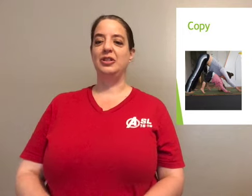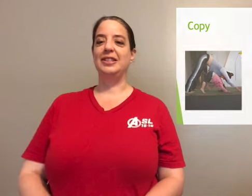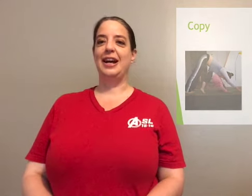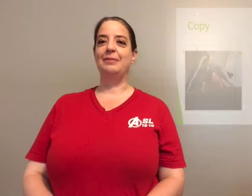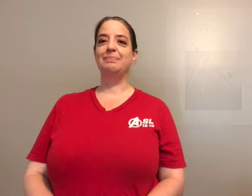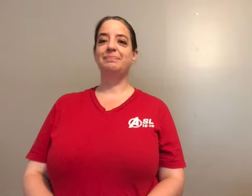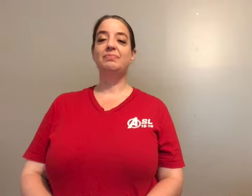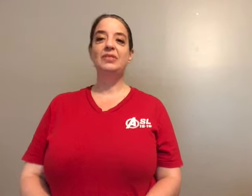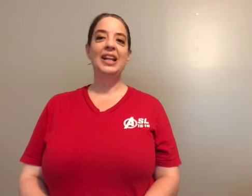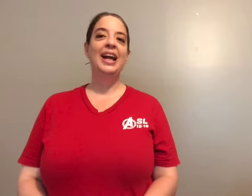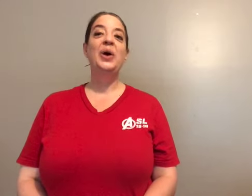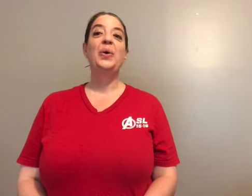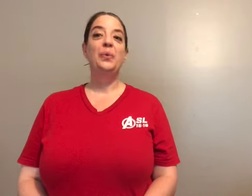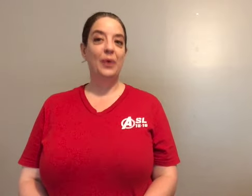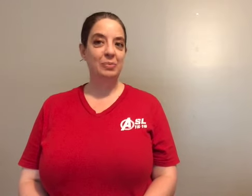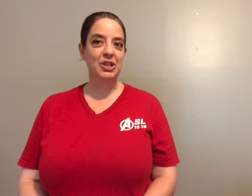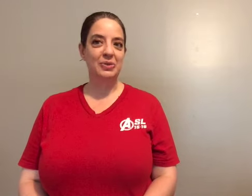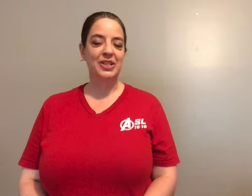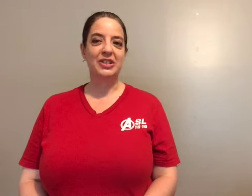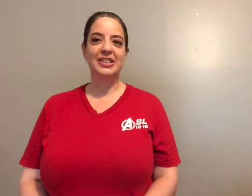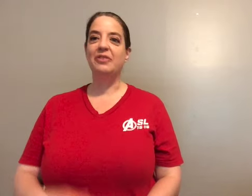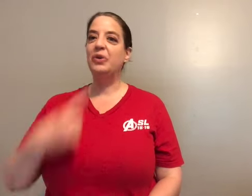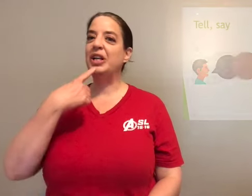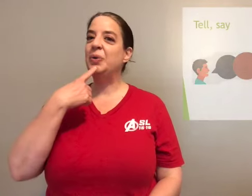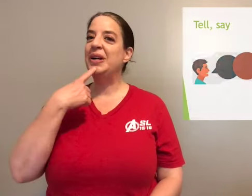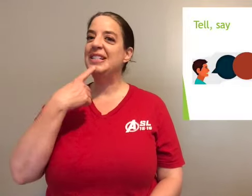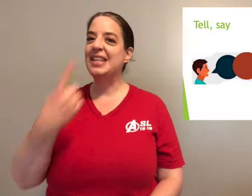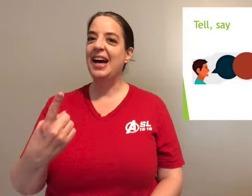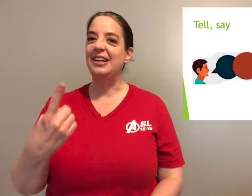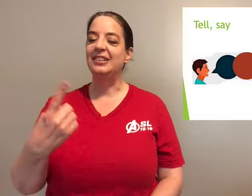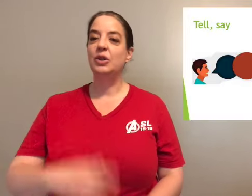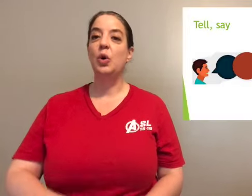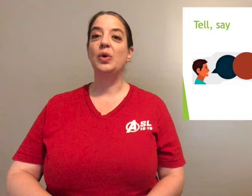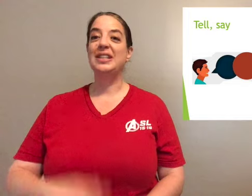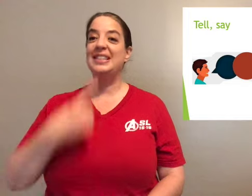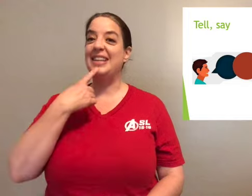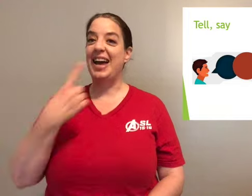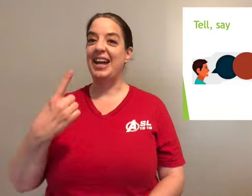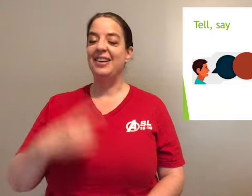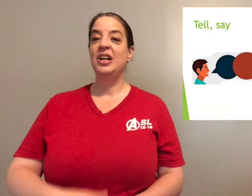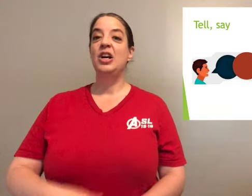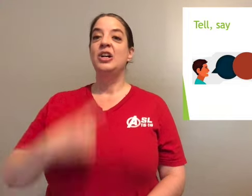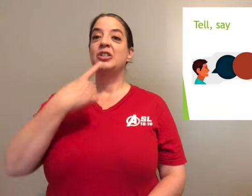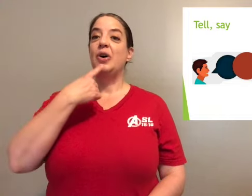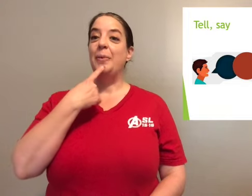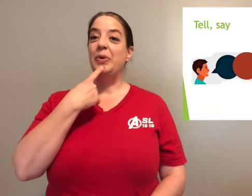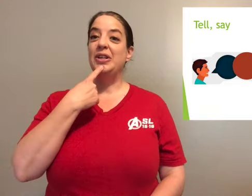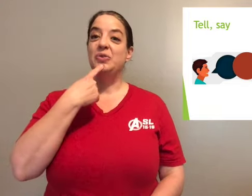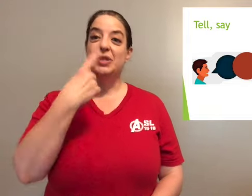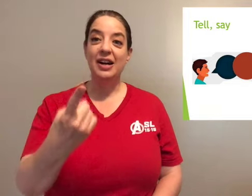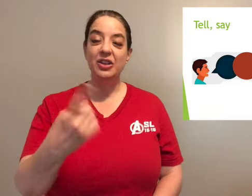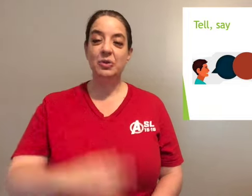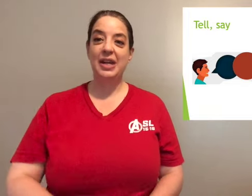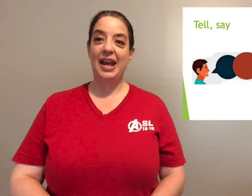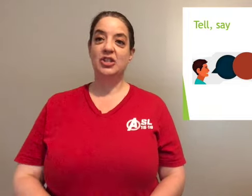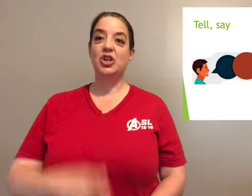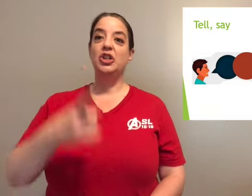sign. One more directional sign for you, tell or say. So I'm going to tell you the answer. You